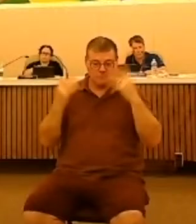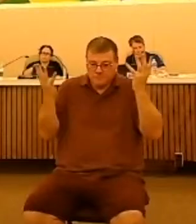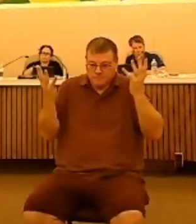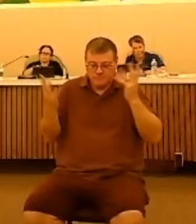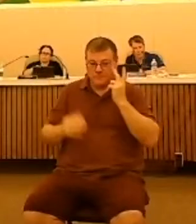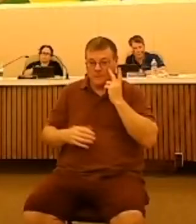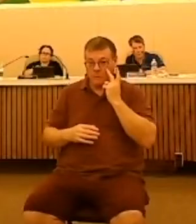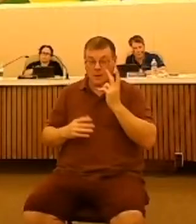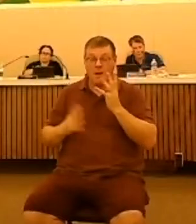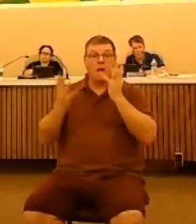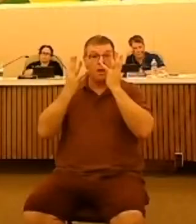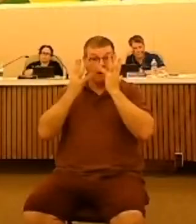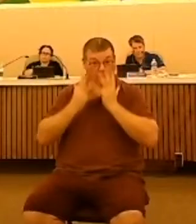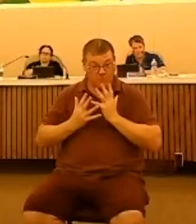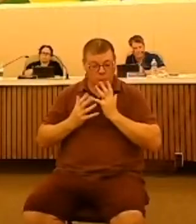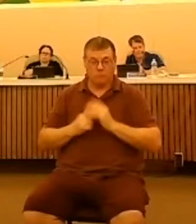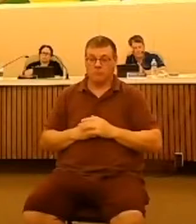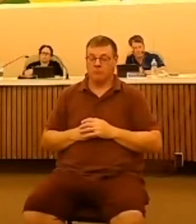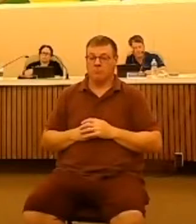see. Unfortunately,